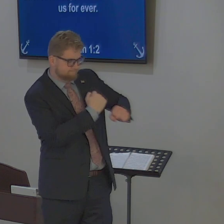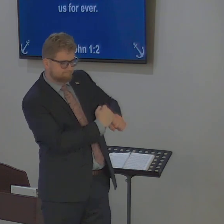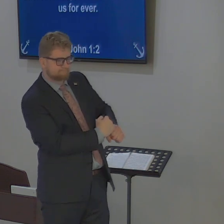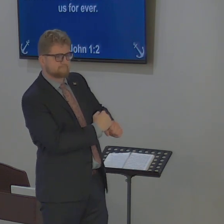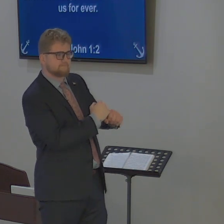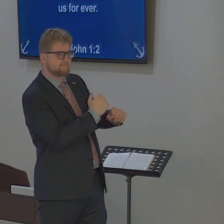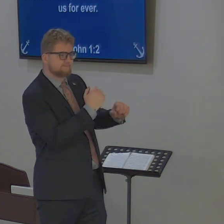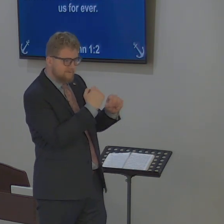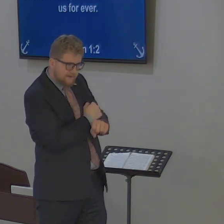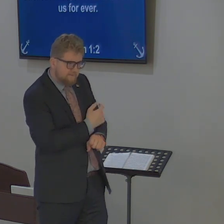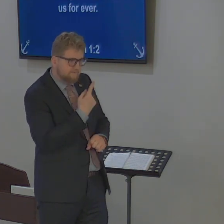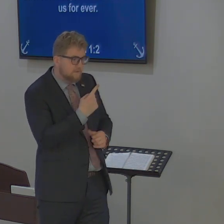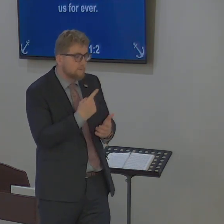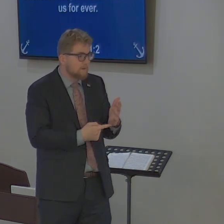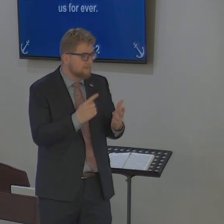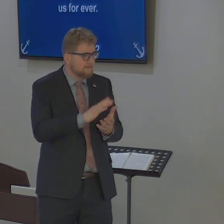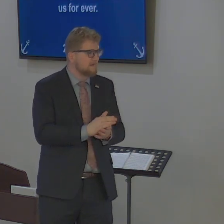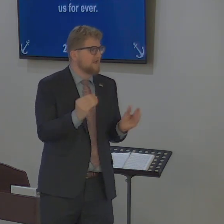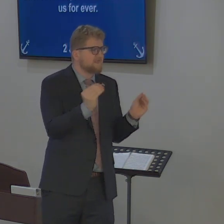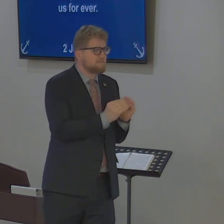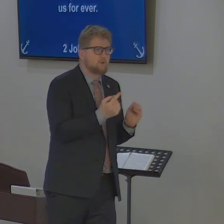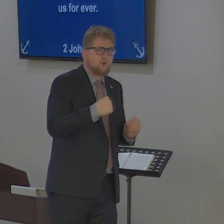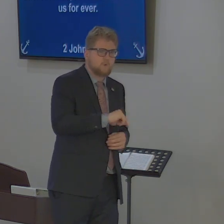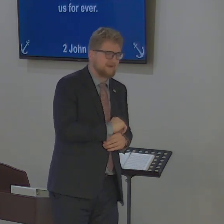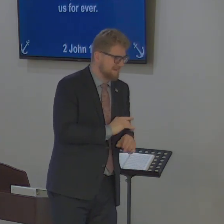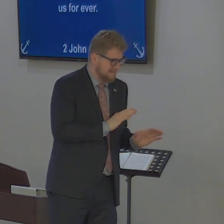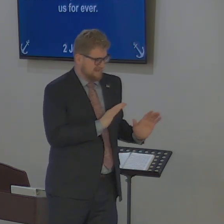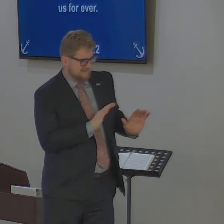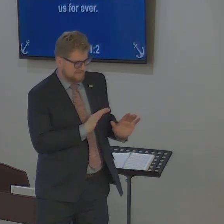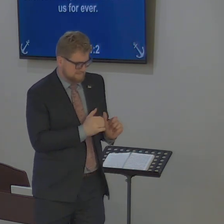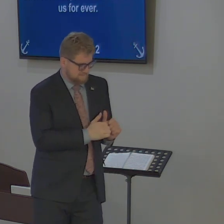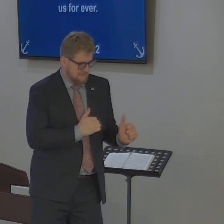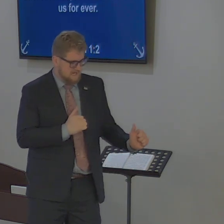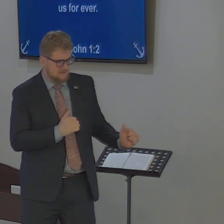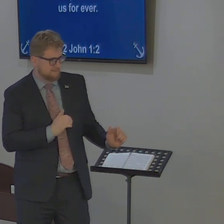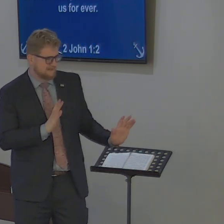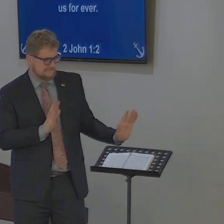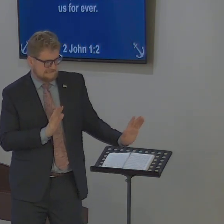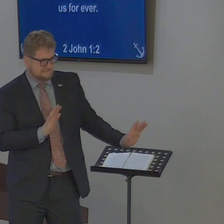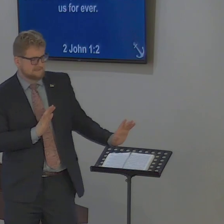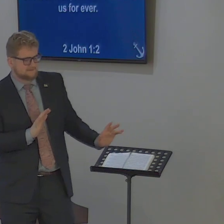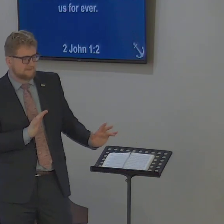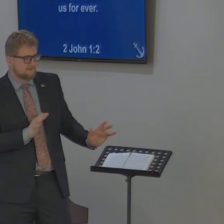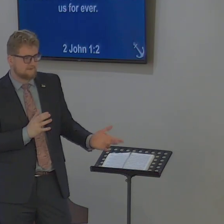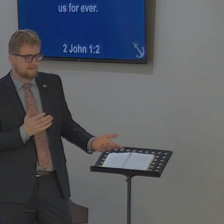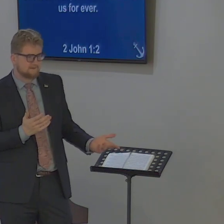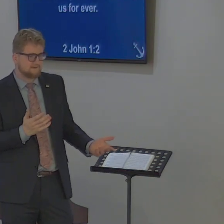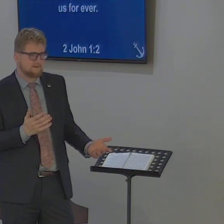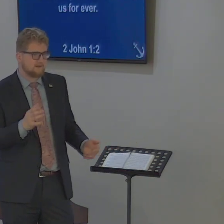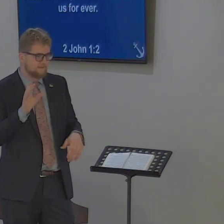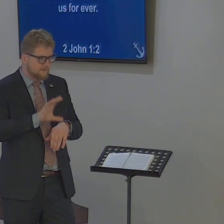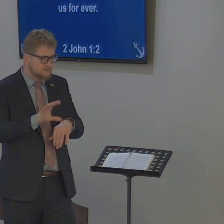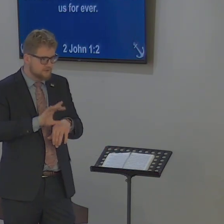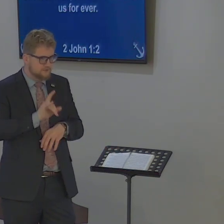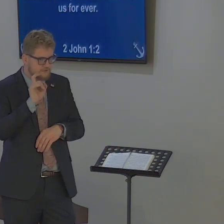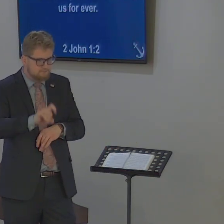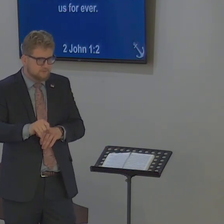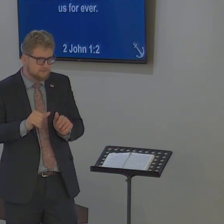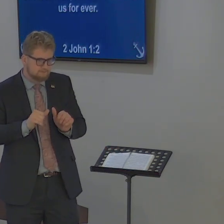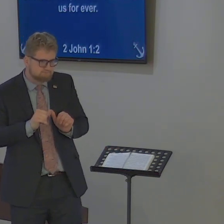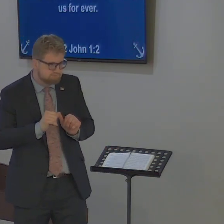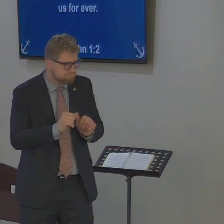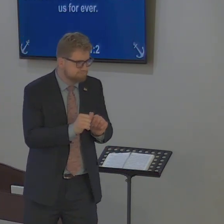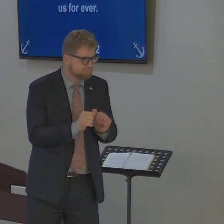more we hold up and the more we back down and the more we're not going forward, right? The churches that continue to go forward,